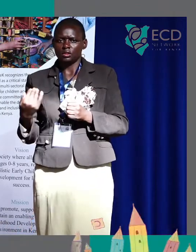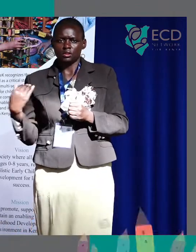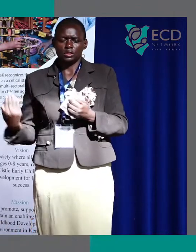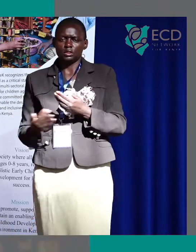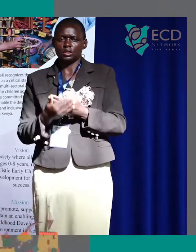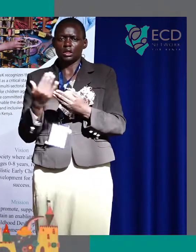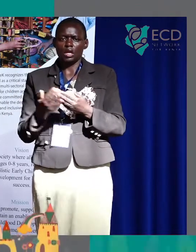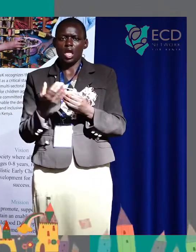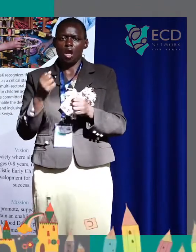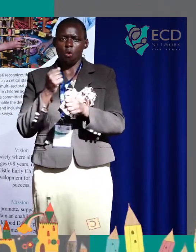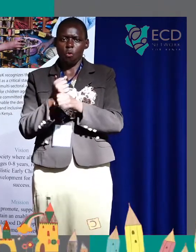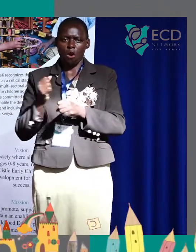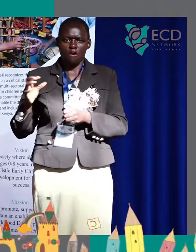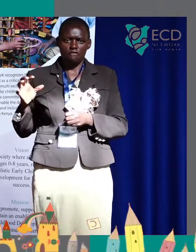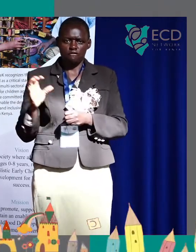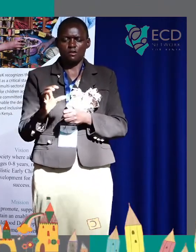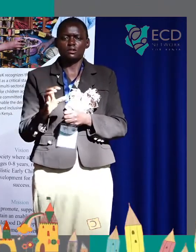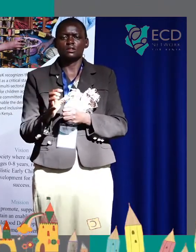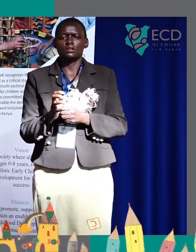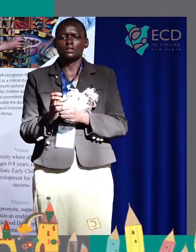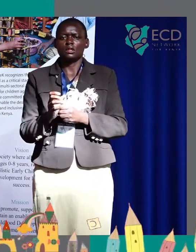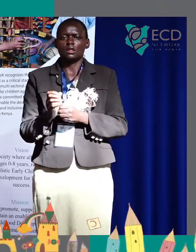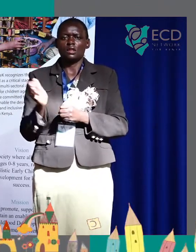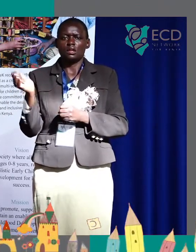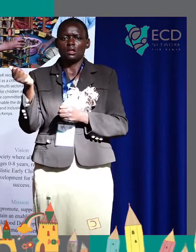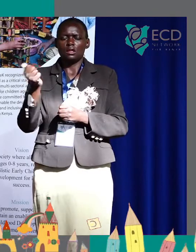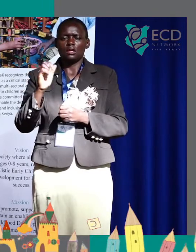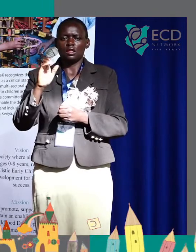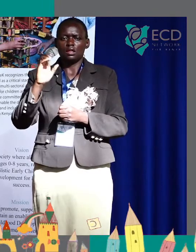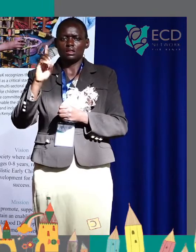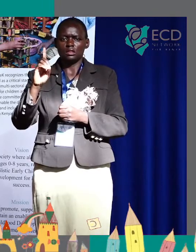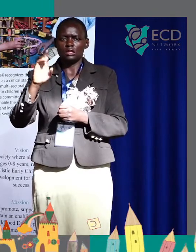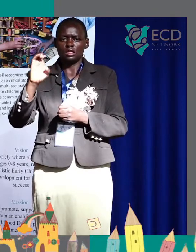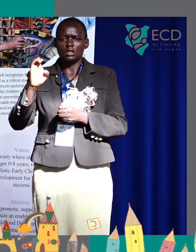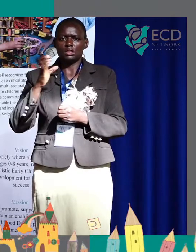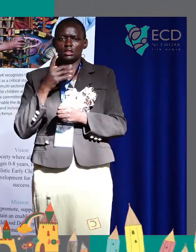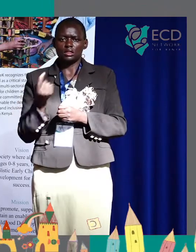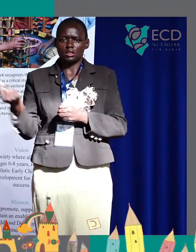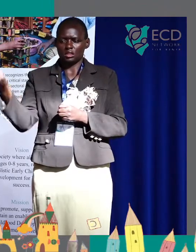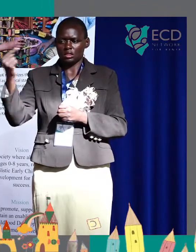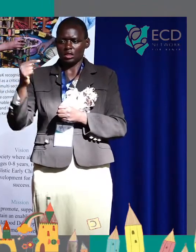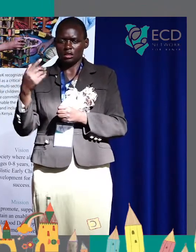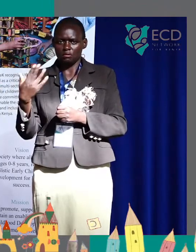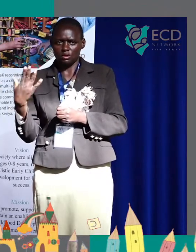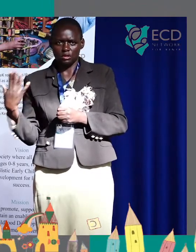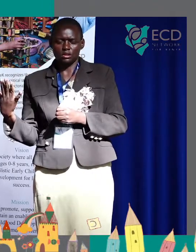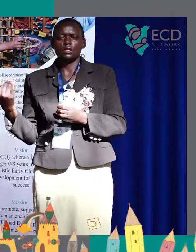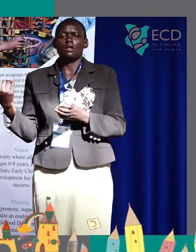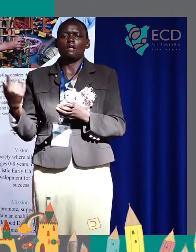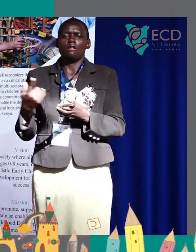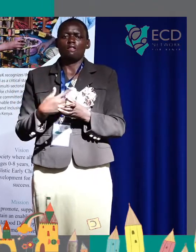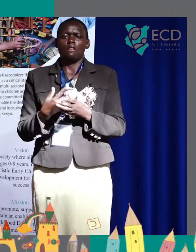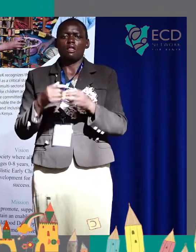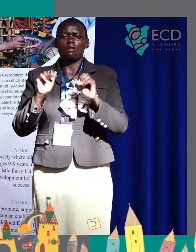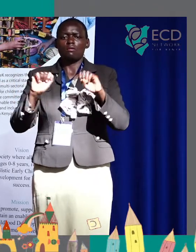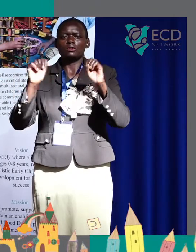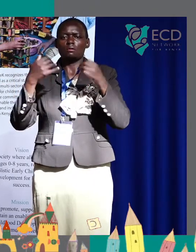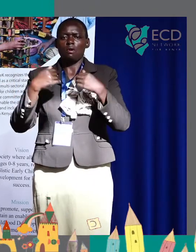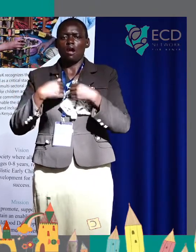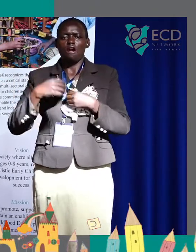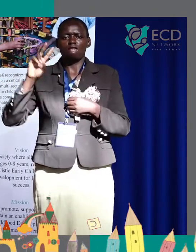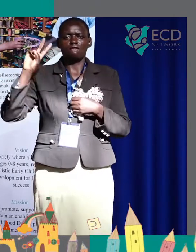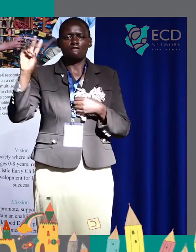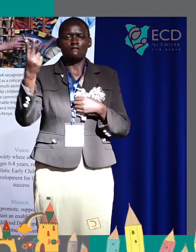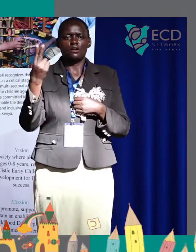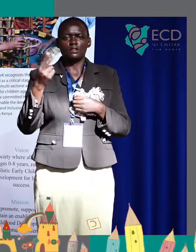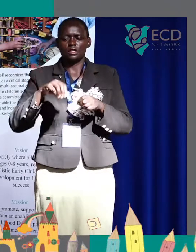childcare, workforce, the SDGs, and emerging issues. And then we have the